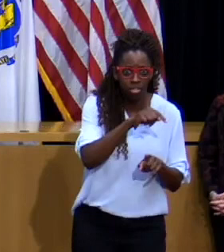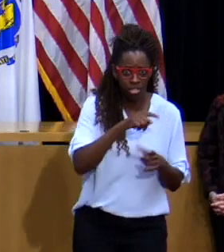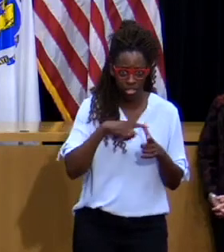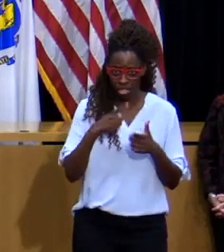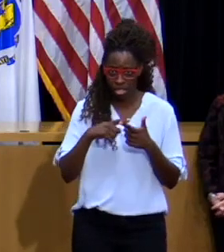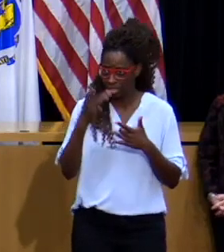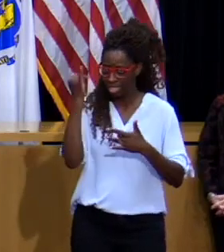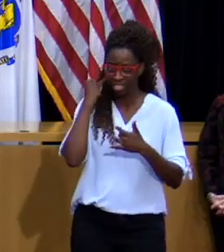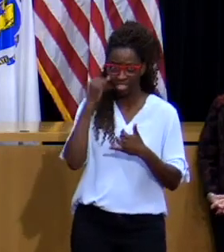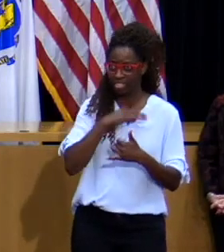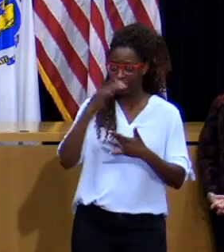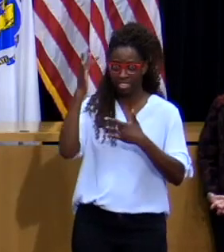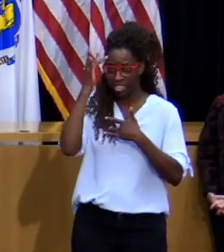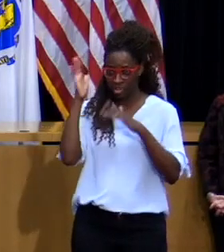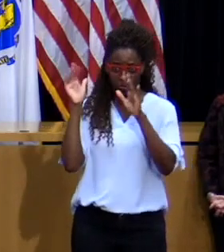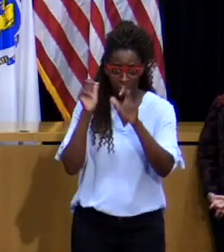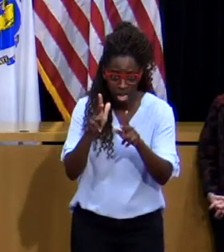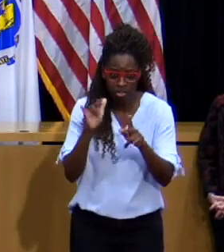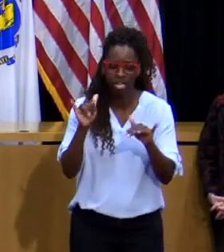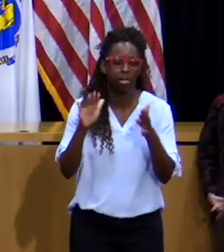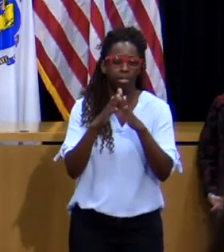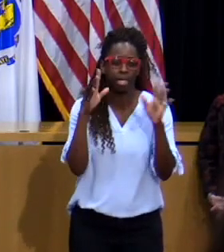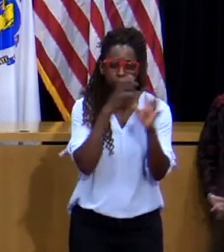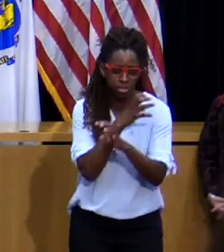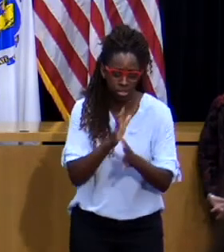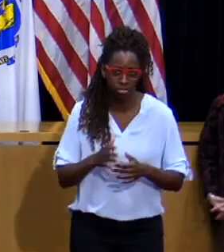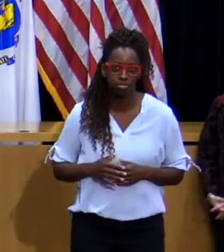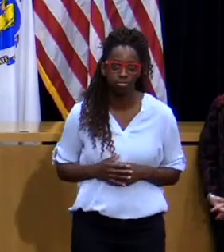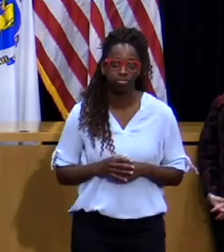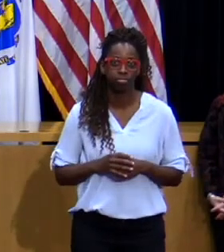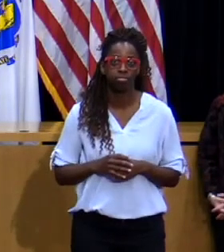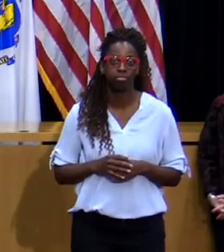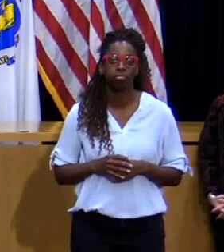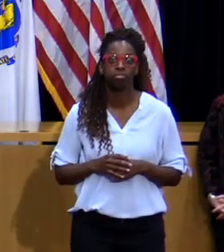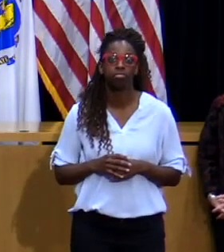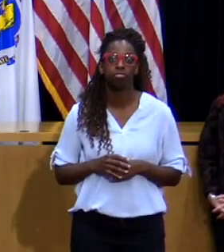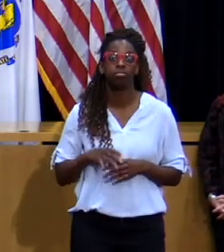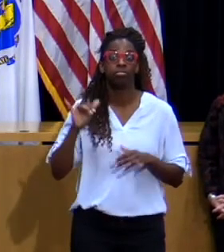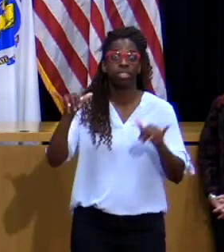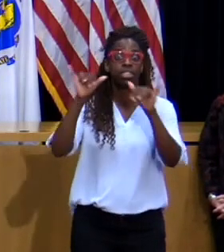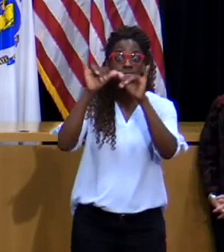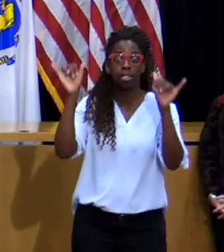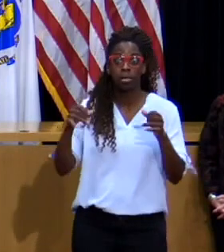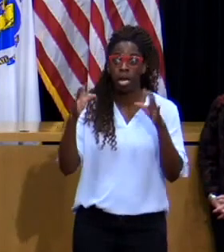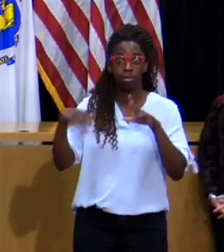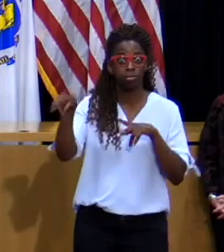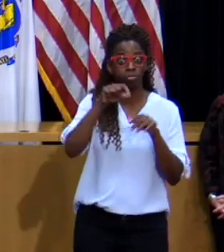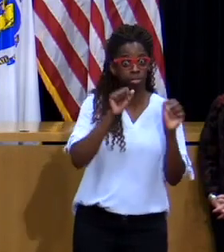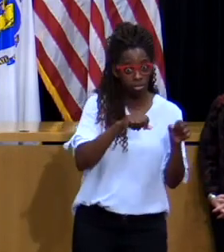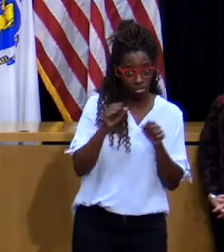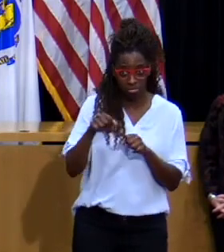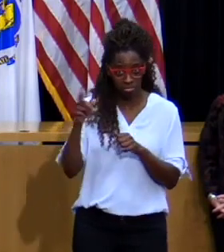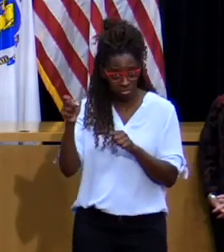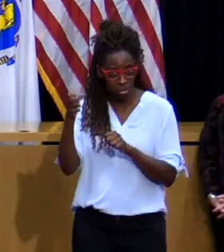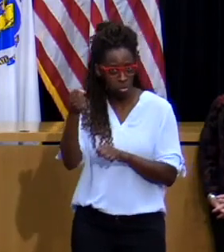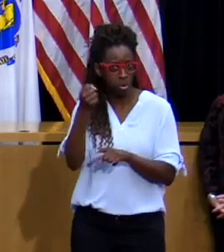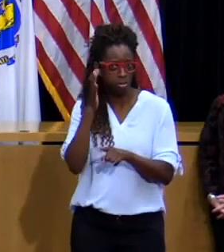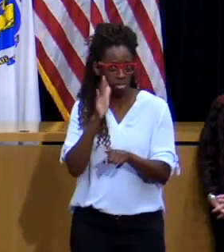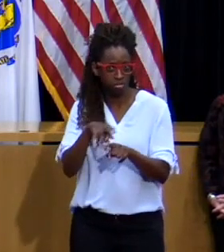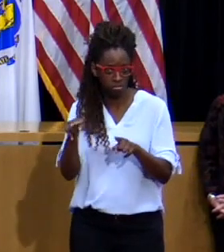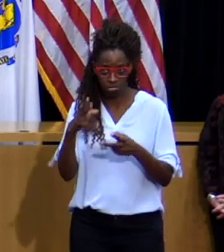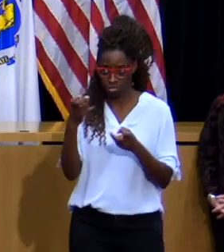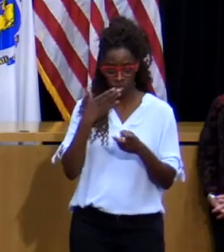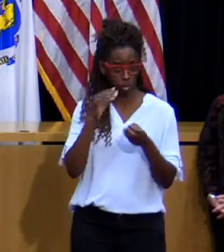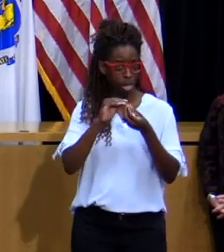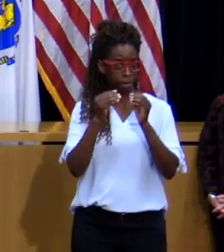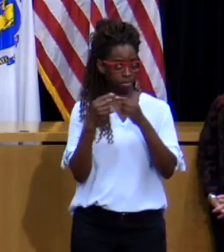confident that our system has a lot of capacity in it, but we are concerned, and that's why we made a number of the decisions we made in the